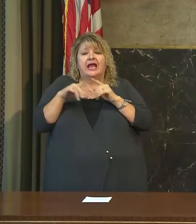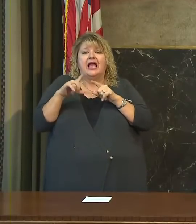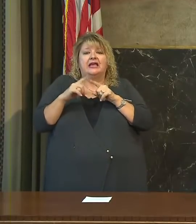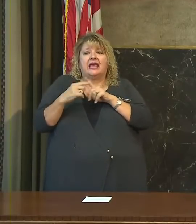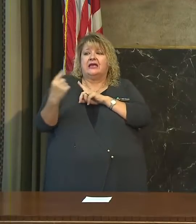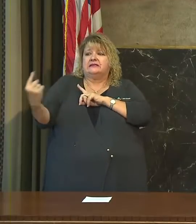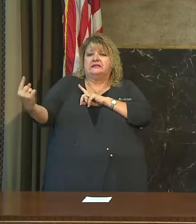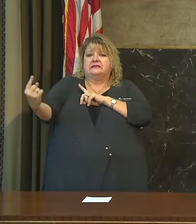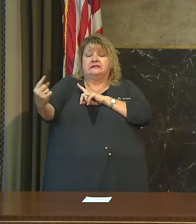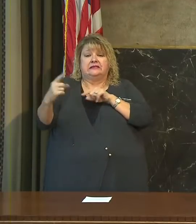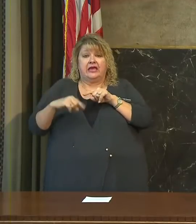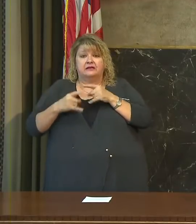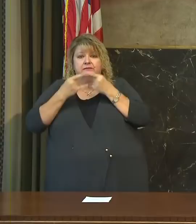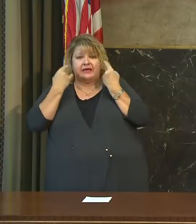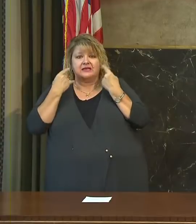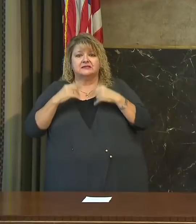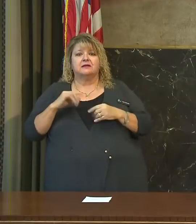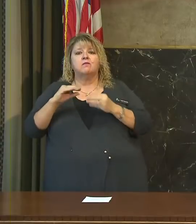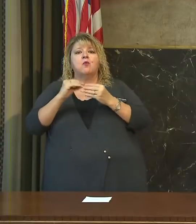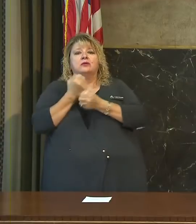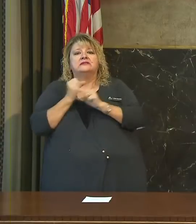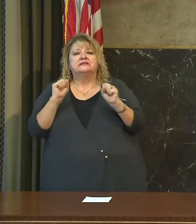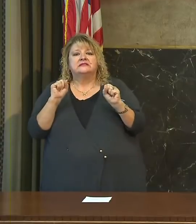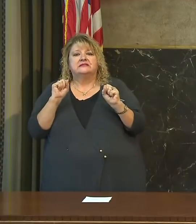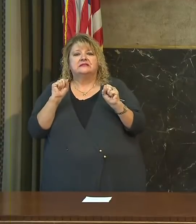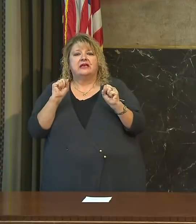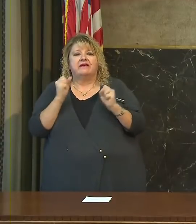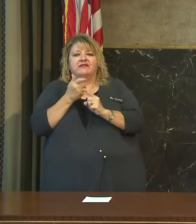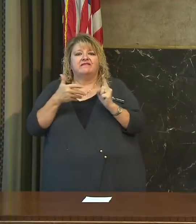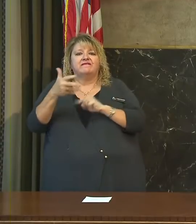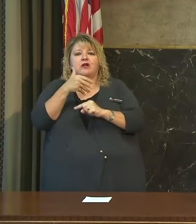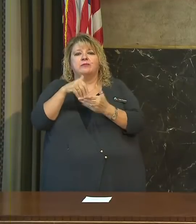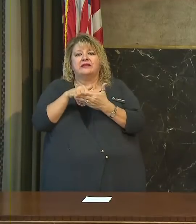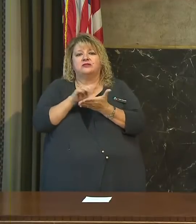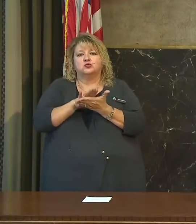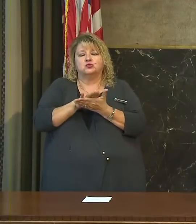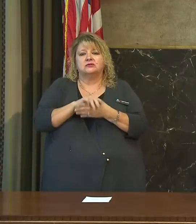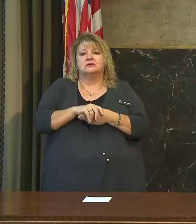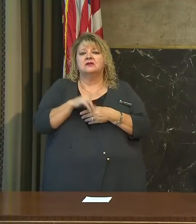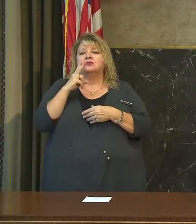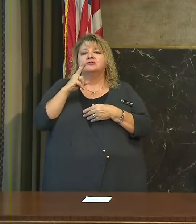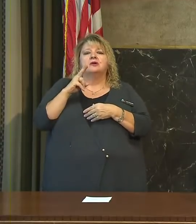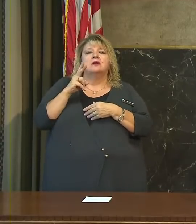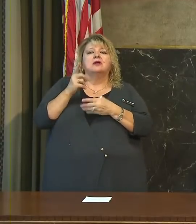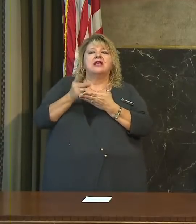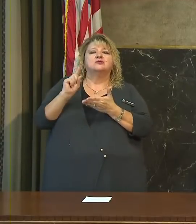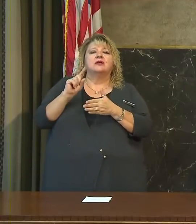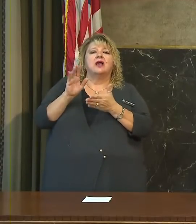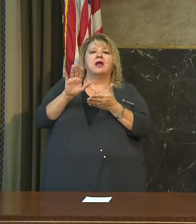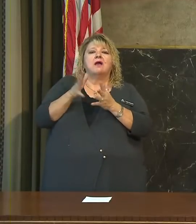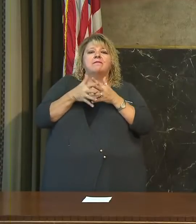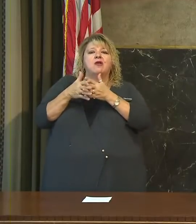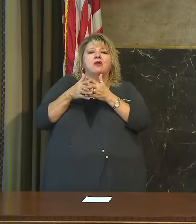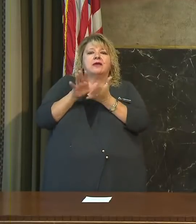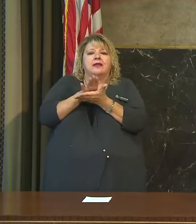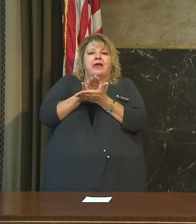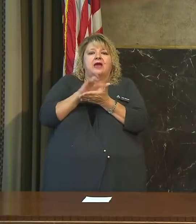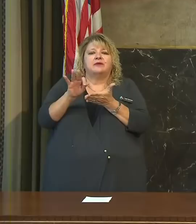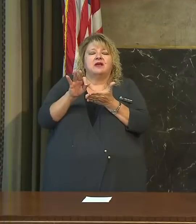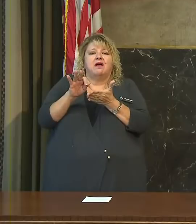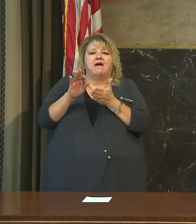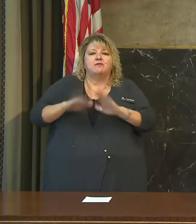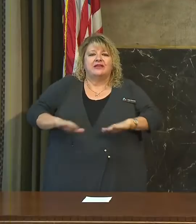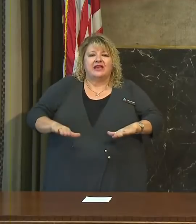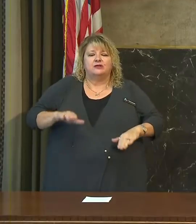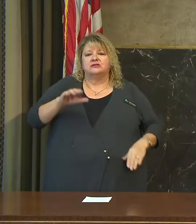distance. That will create a safer environment in schools. You saw last week the American Academy of Pediatrics came out and said that exact